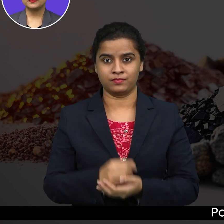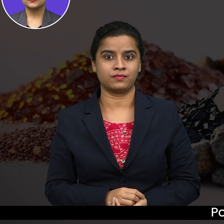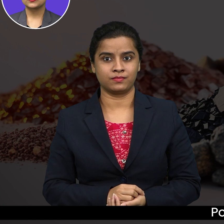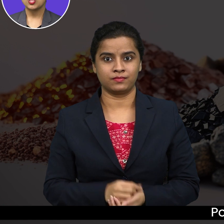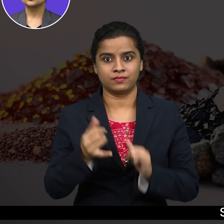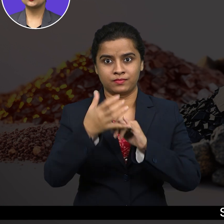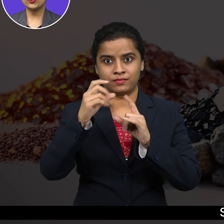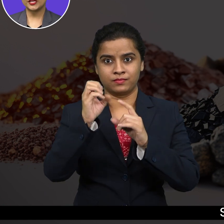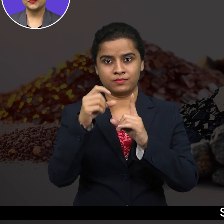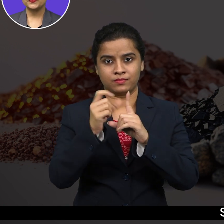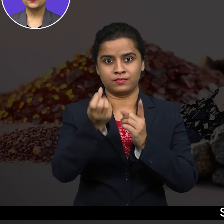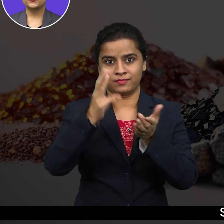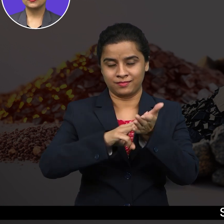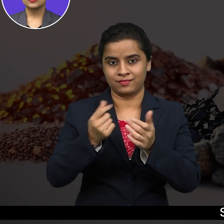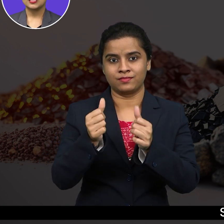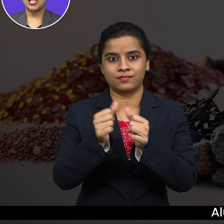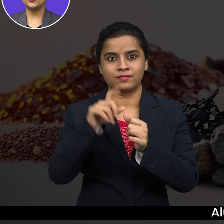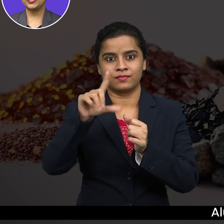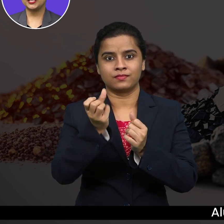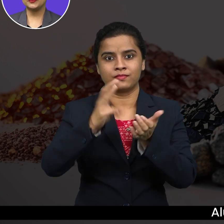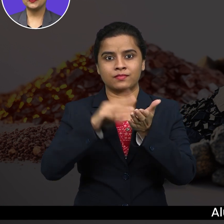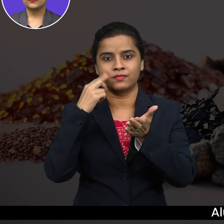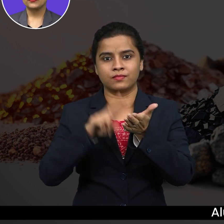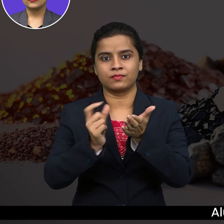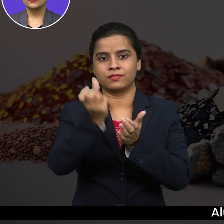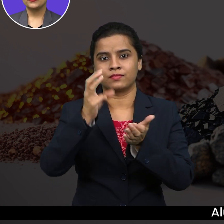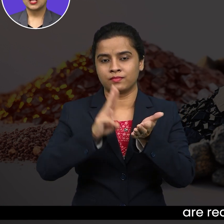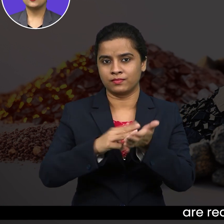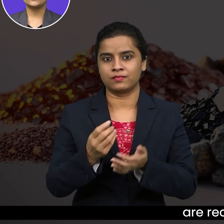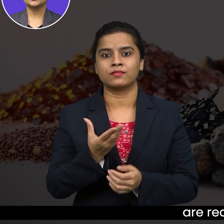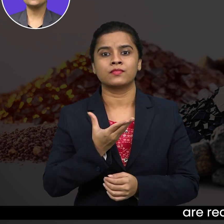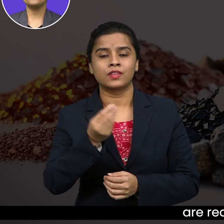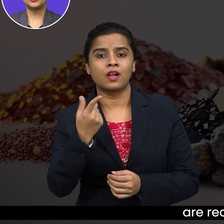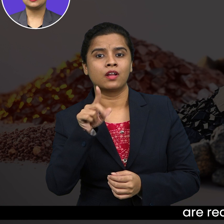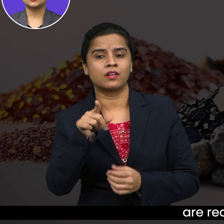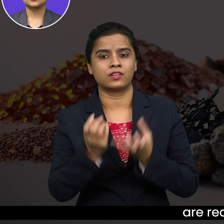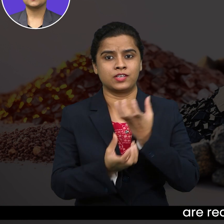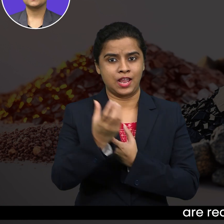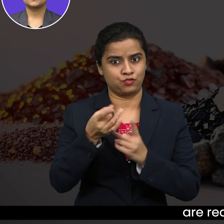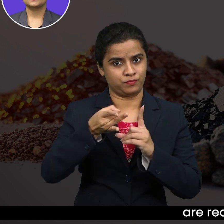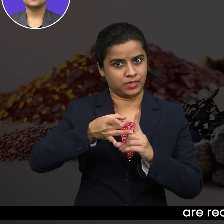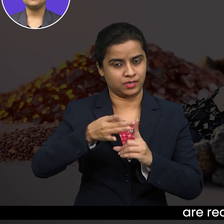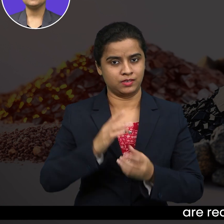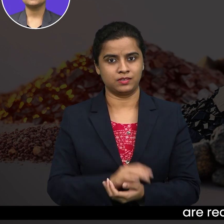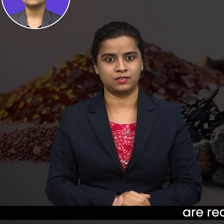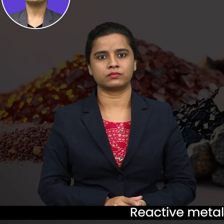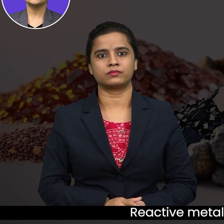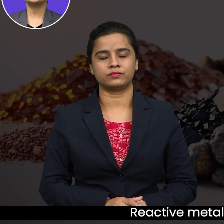potassium, sodium, aluminium are reactive metals.